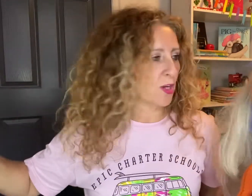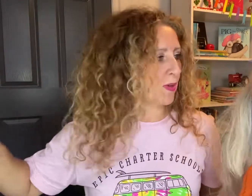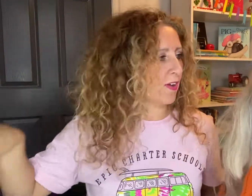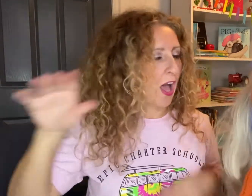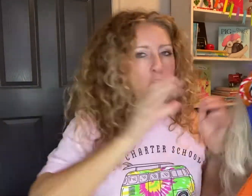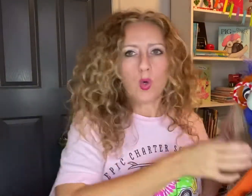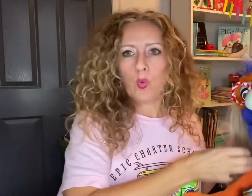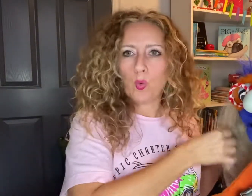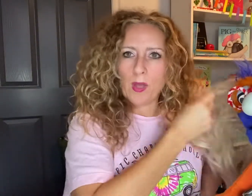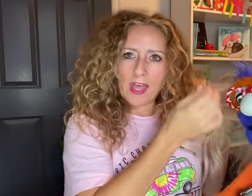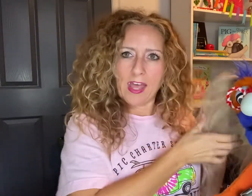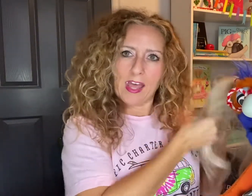we've got wig.